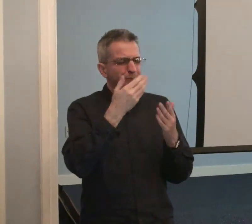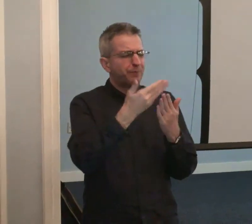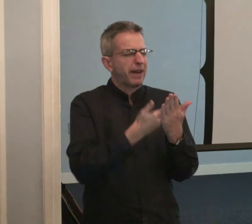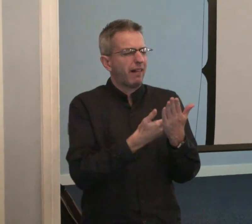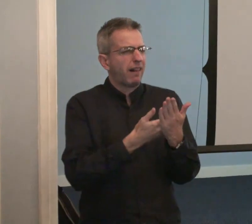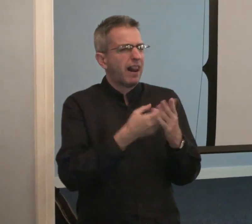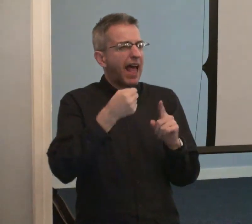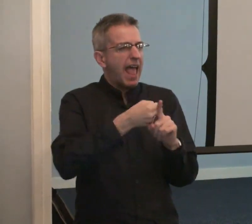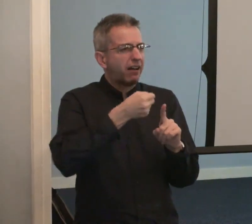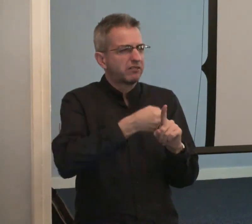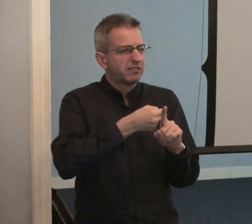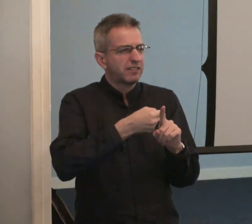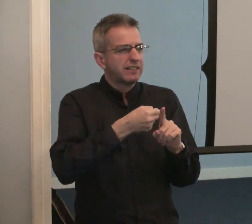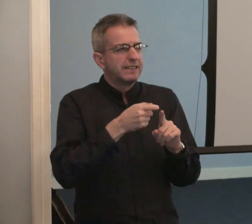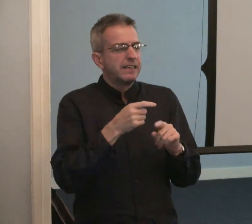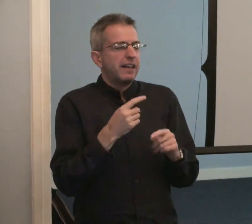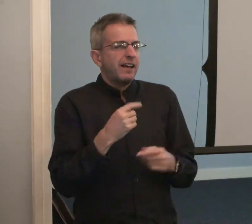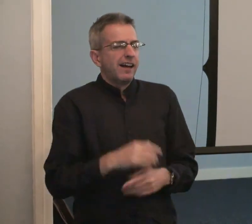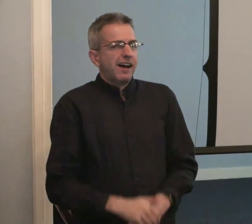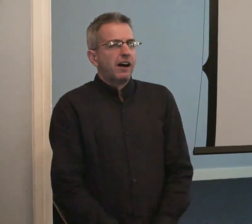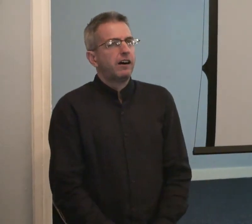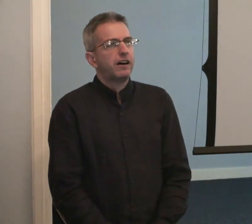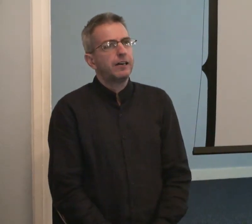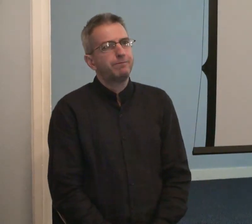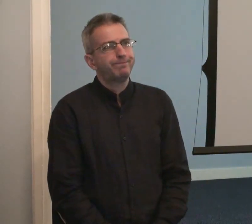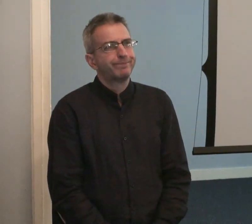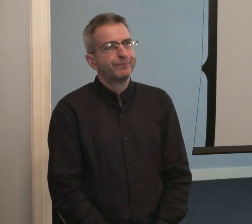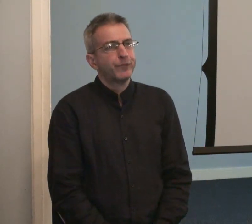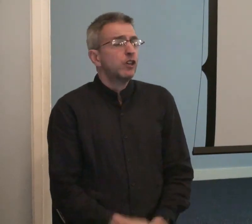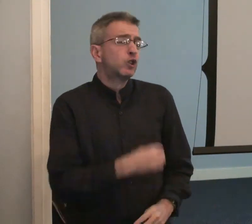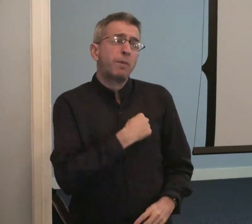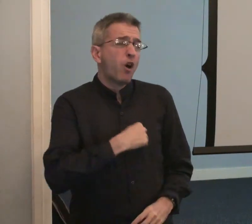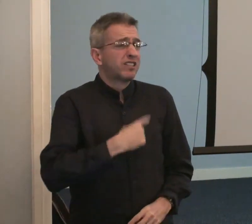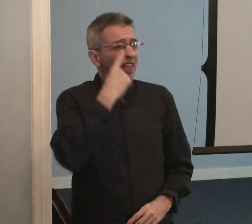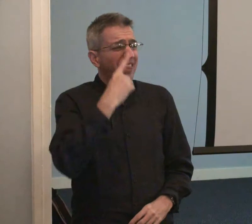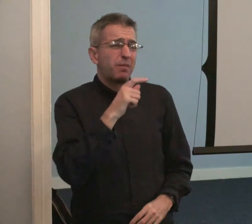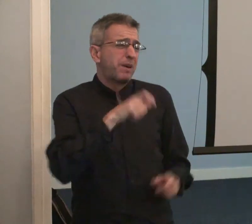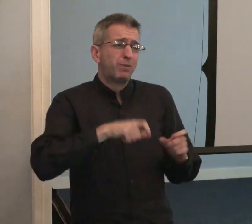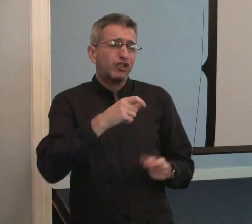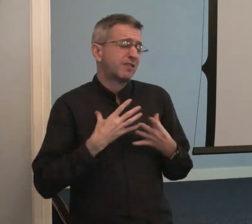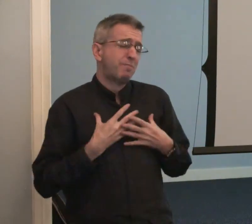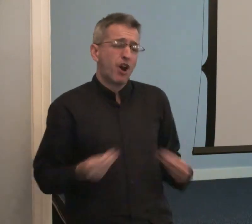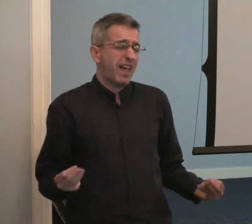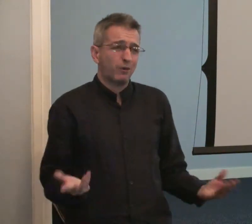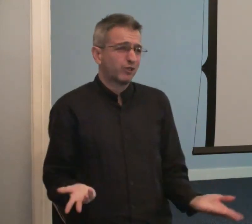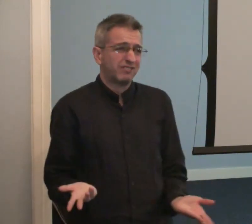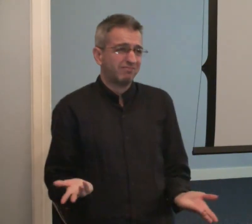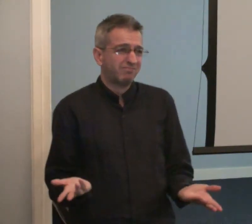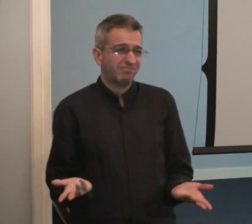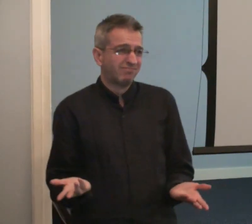HFEA, the bill that came out, you know, after the campaigning of that act. To be honest, I think people were